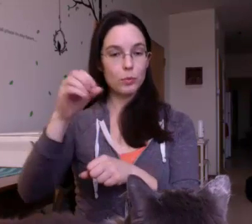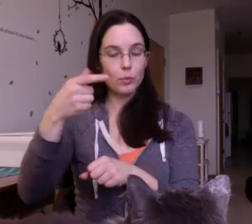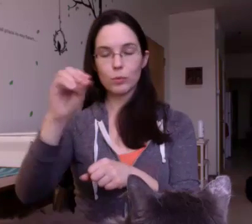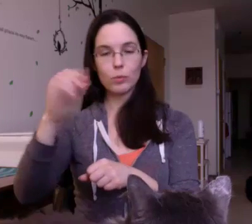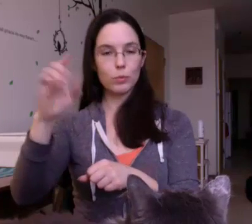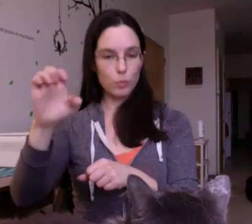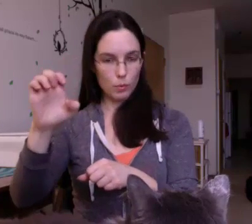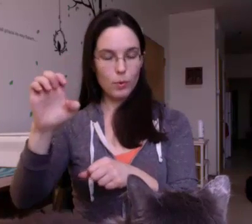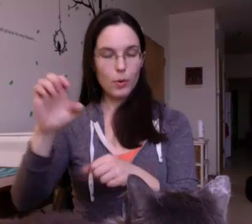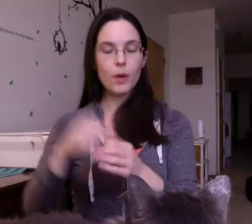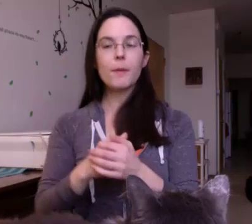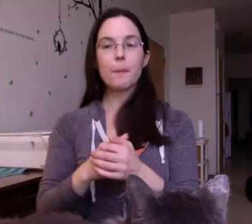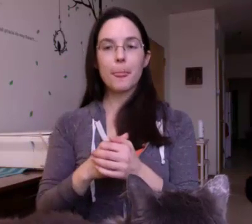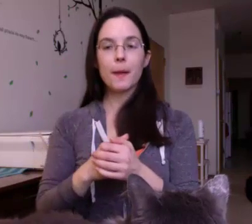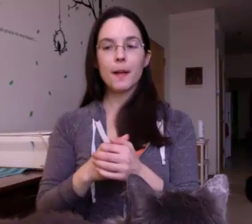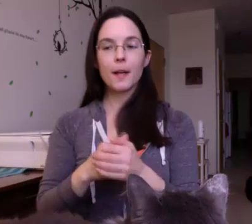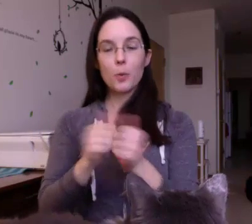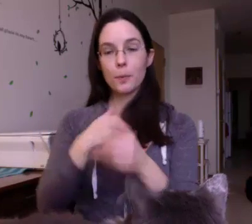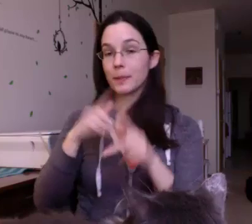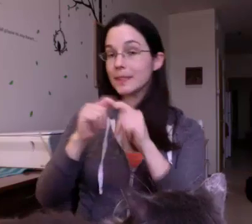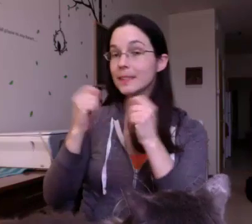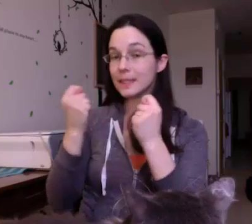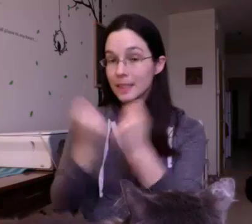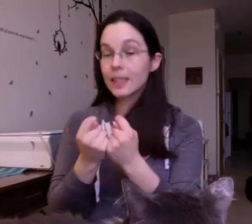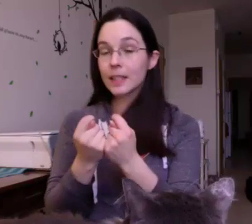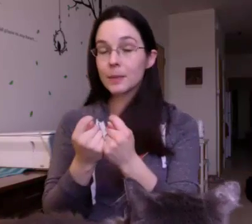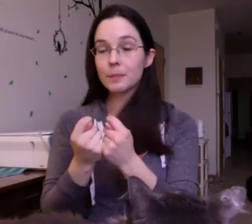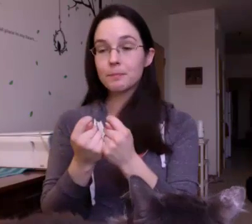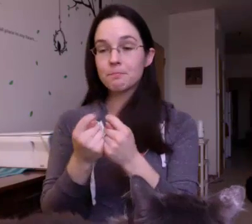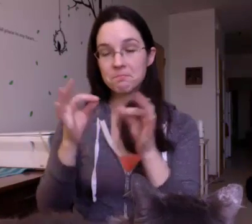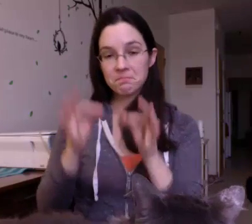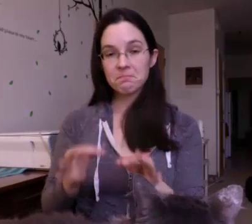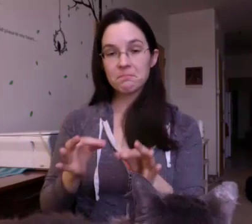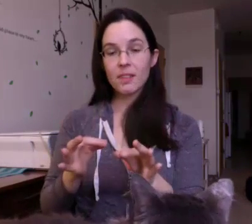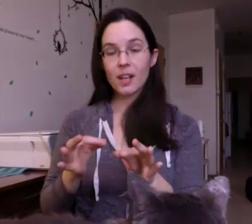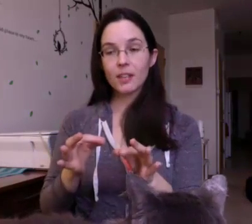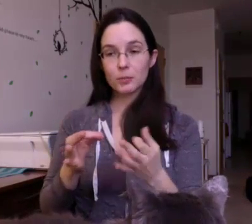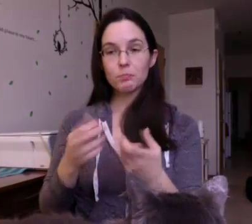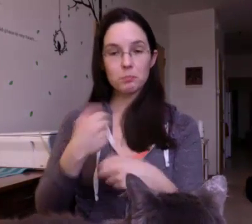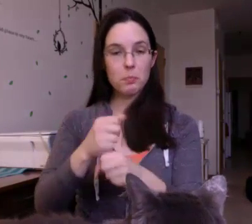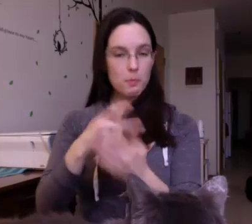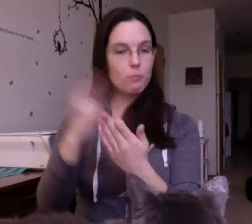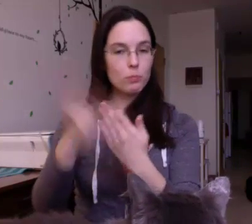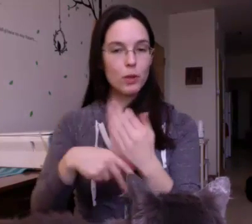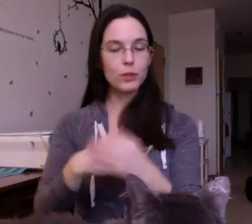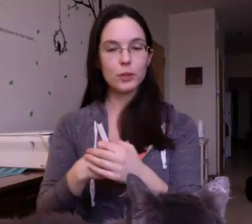people, and we started doing this. I'm going to probably get into the demo and then, tell you a couple of the interesting things we've had since